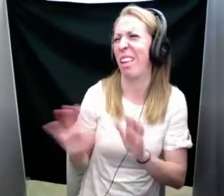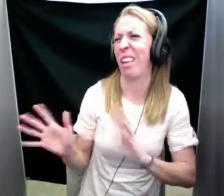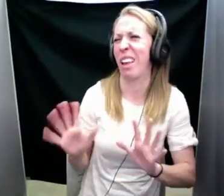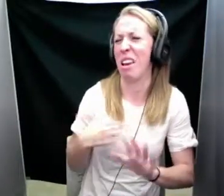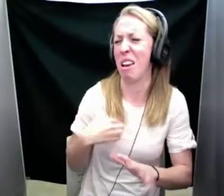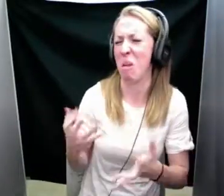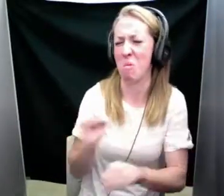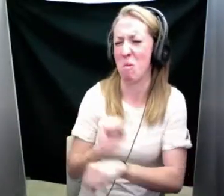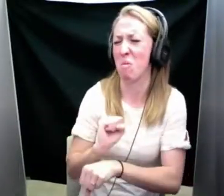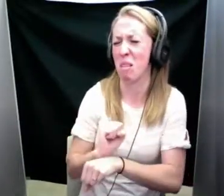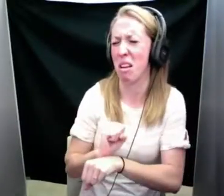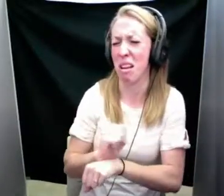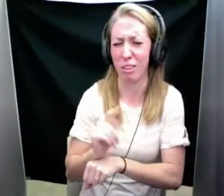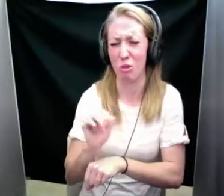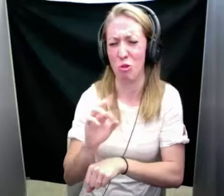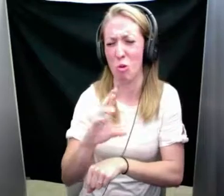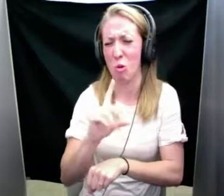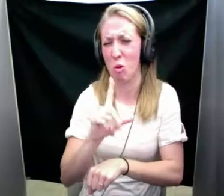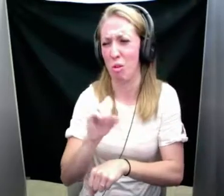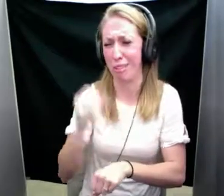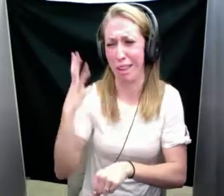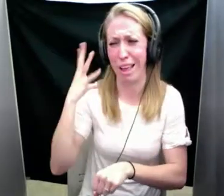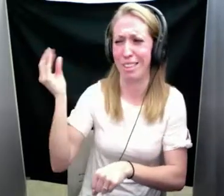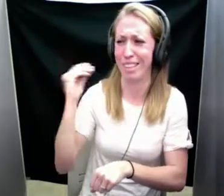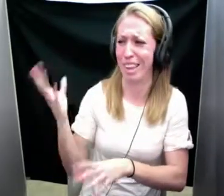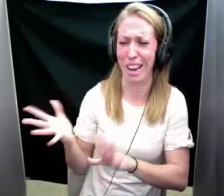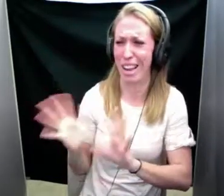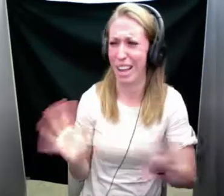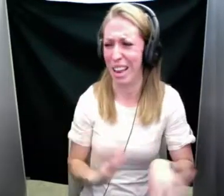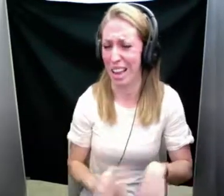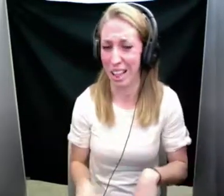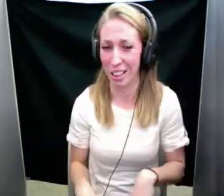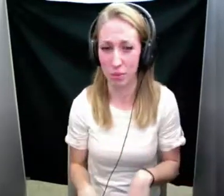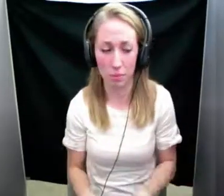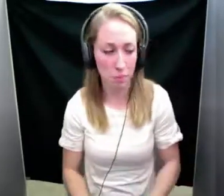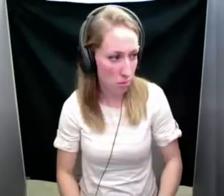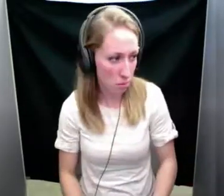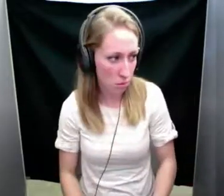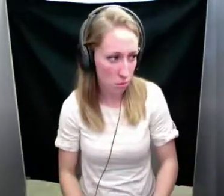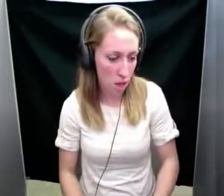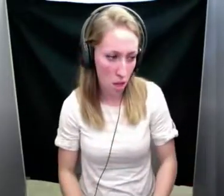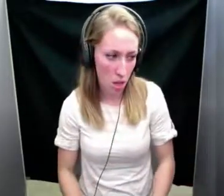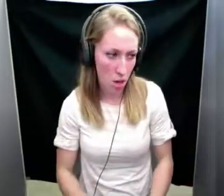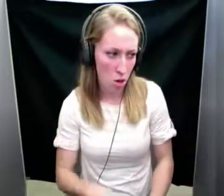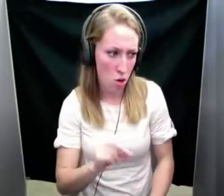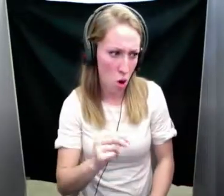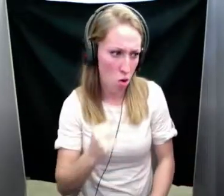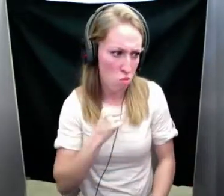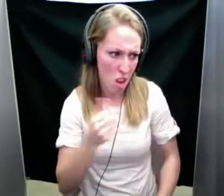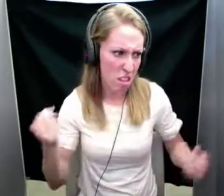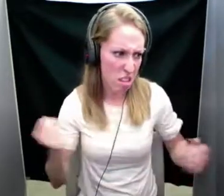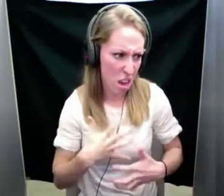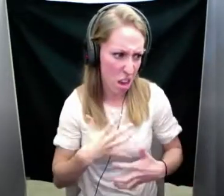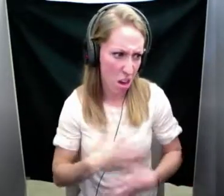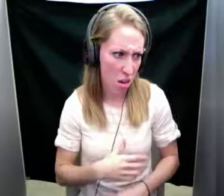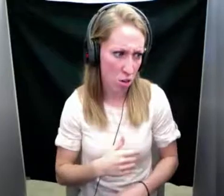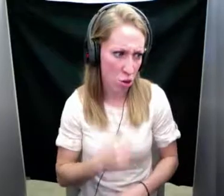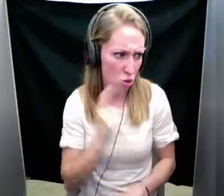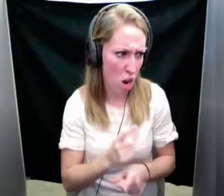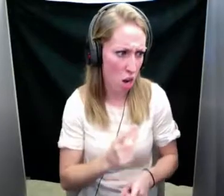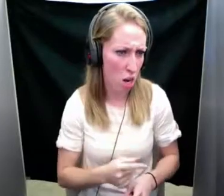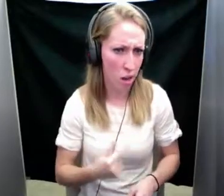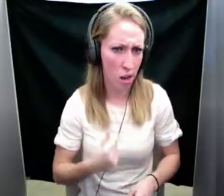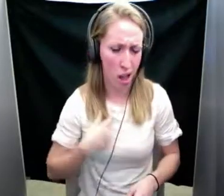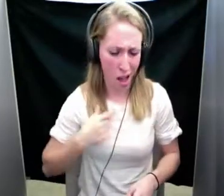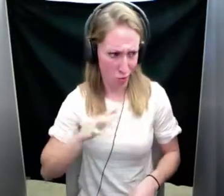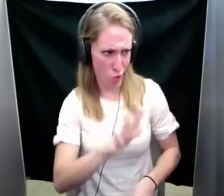out there. The father couldn't believe it. He said, come on, don't tell me you're frightened of trolls. When I was your age, I dealt with